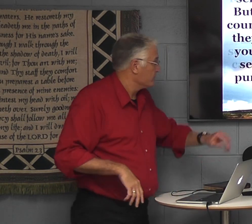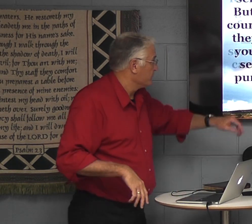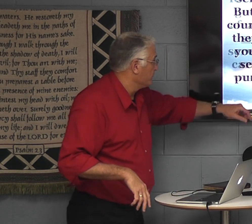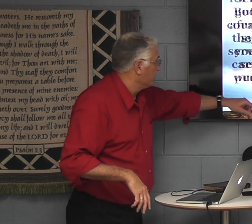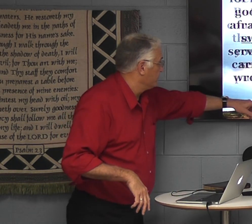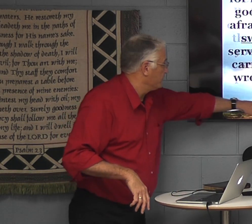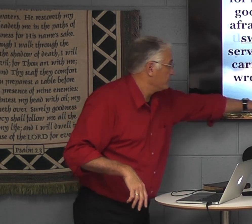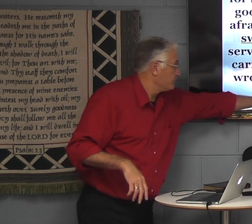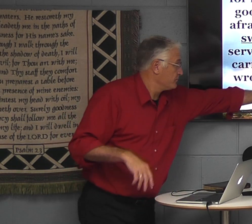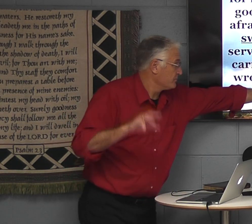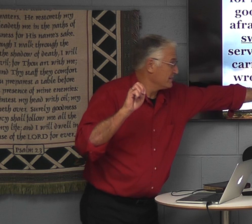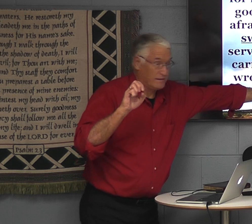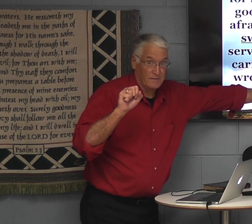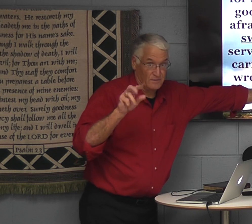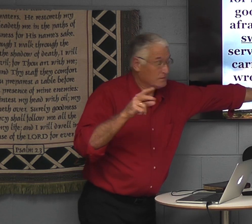like the ESV.